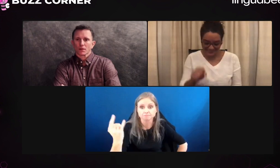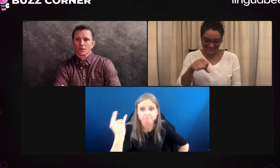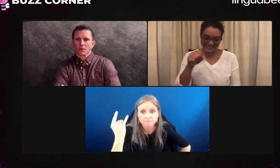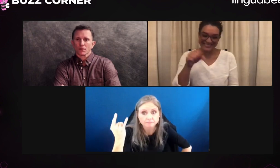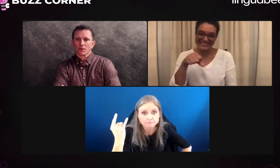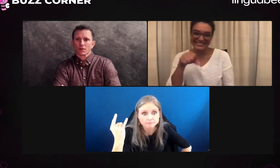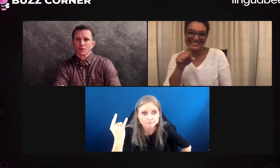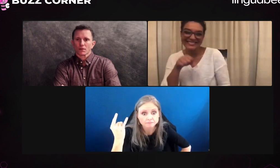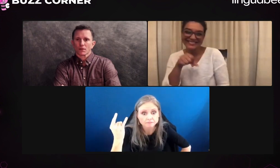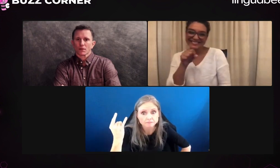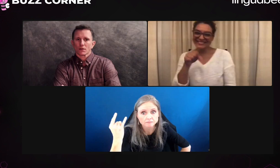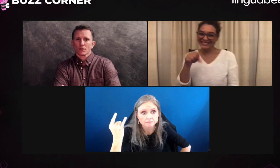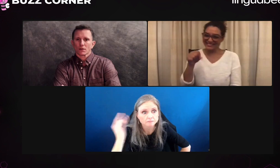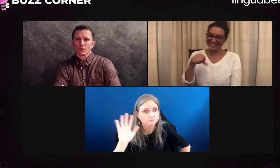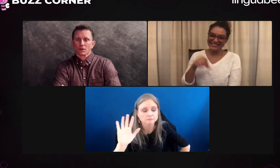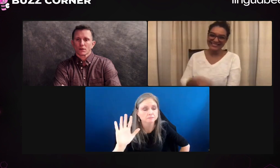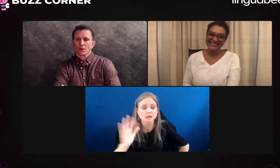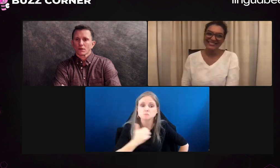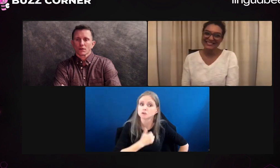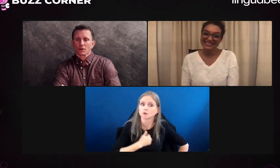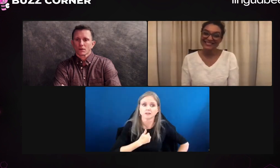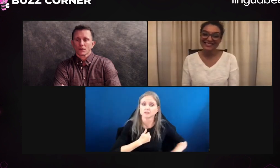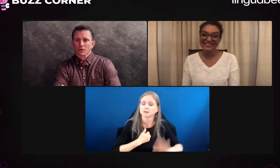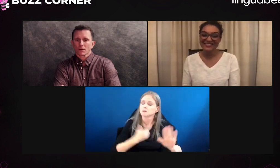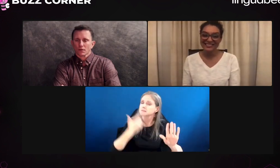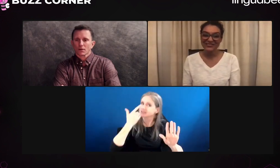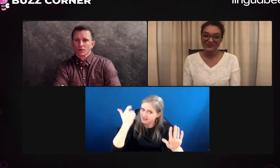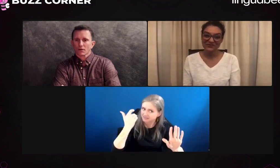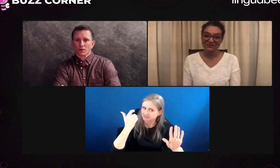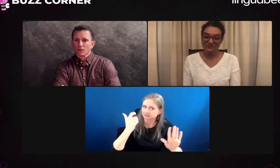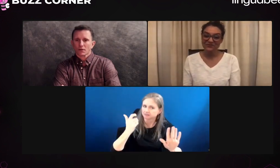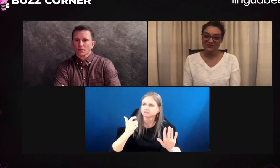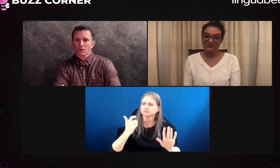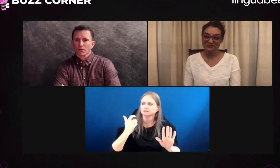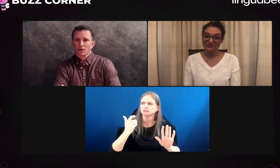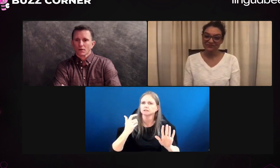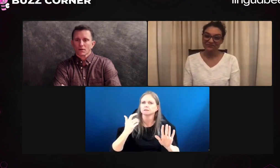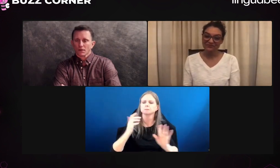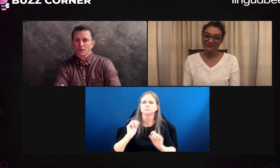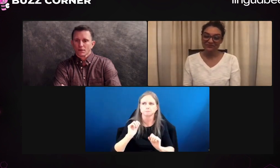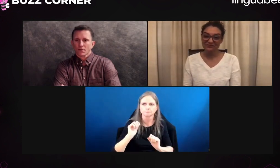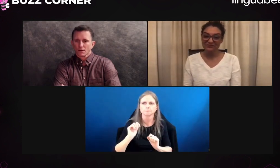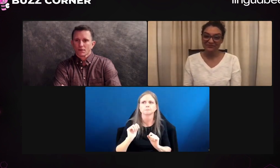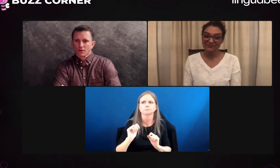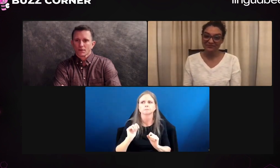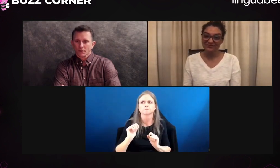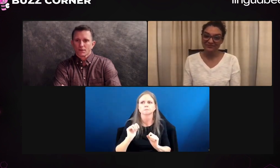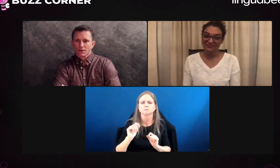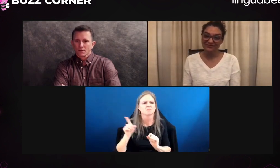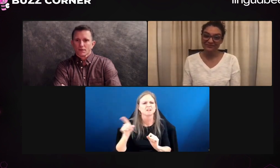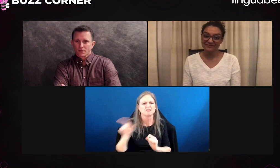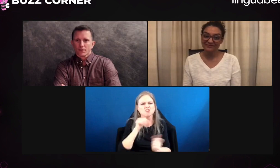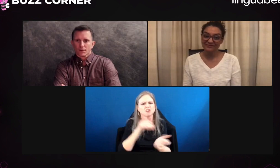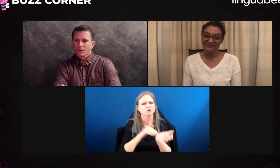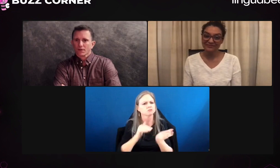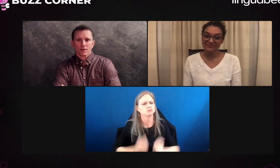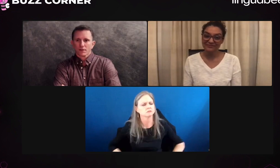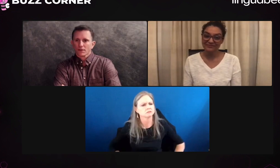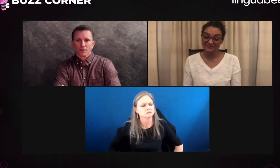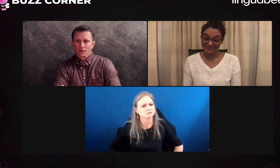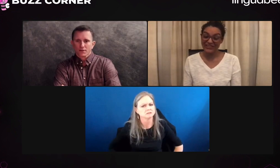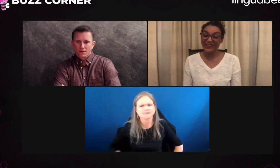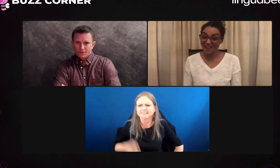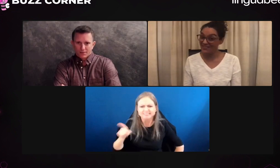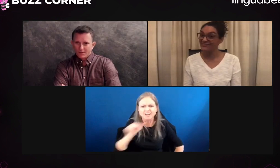right there with the doctors and they have these barriers. And I'm sorry, but I call bullshit. Yes. Okay.